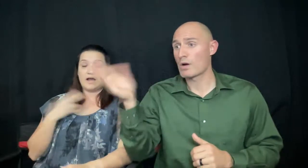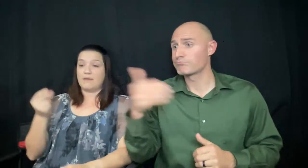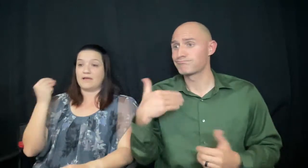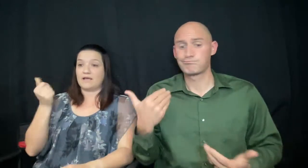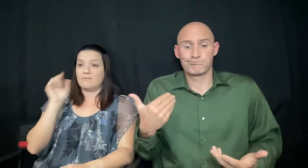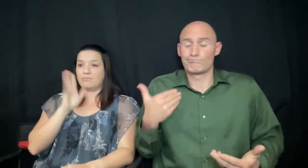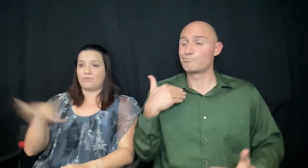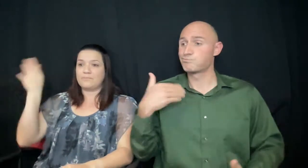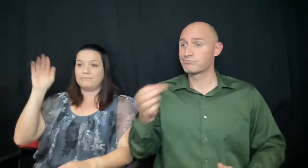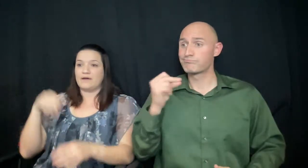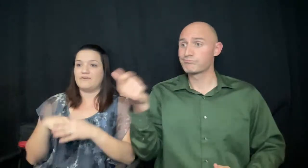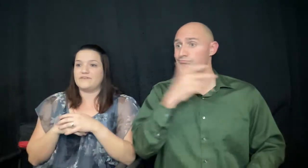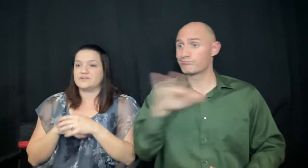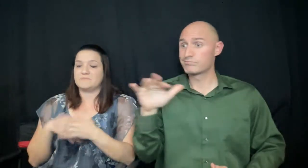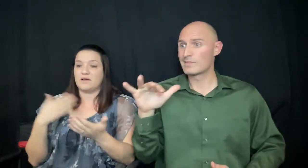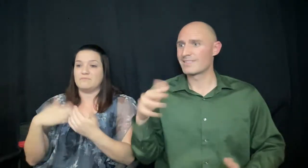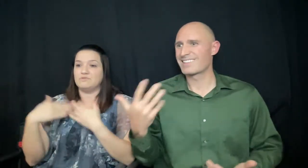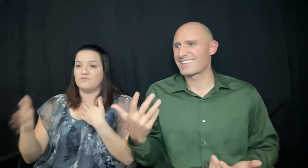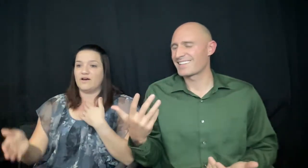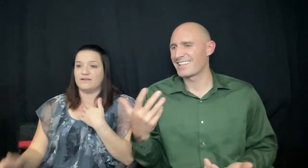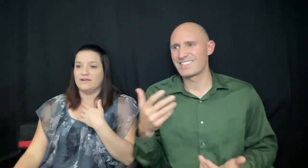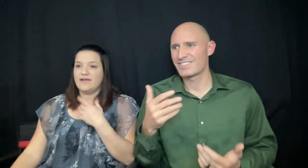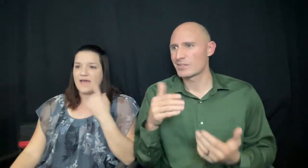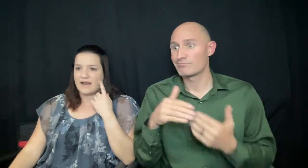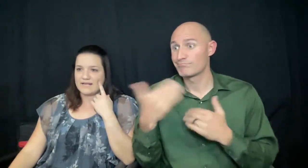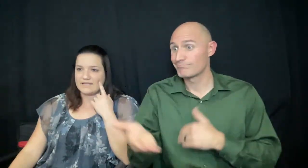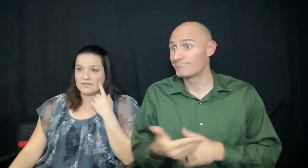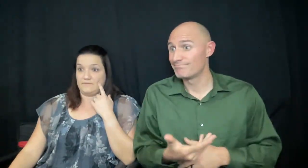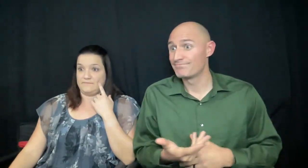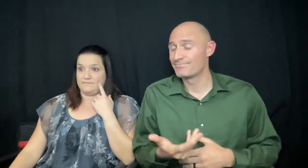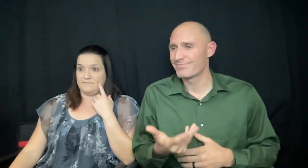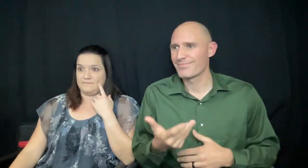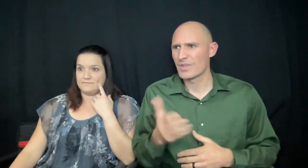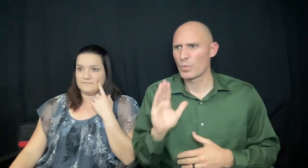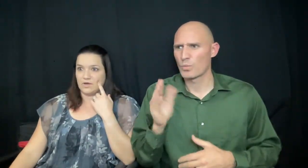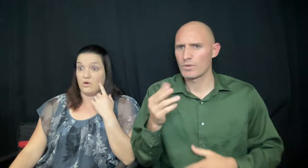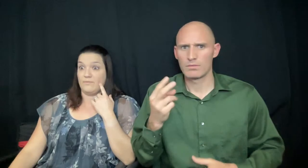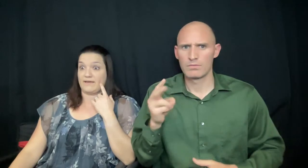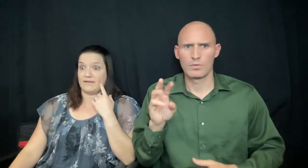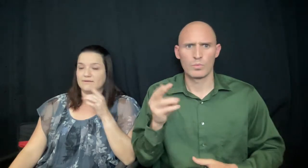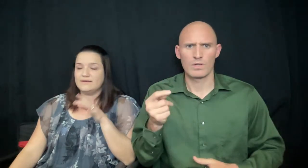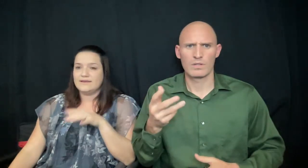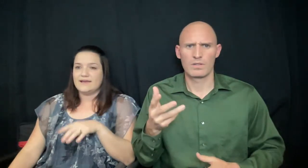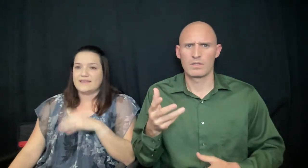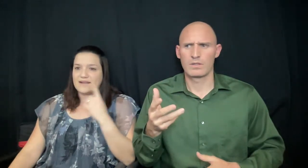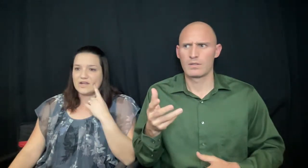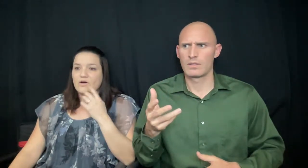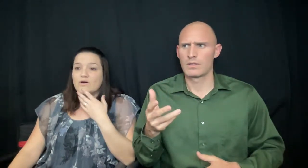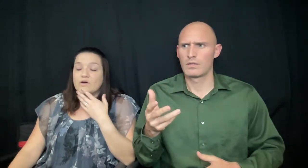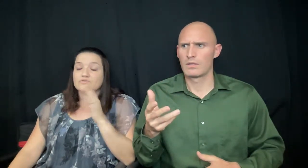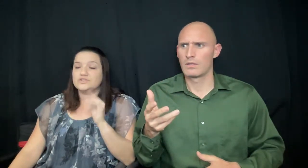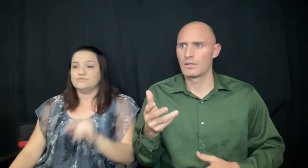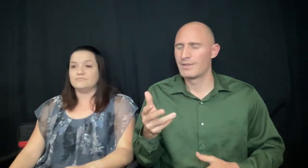I'm like, I'll fingerspell and move on. And I get no, oh my God. And then I know, oh shoot, my